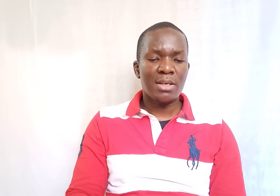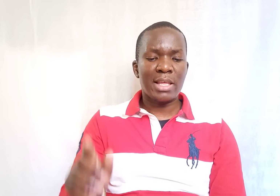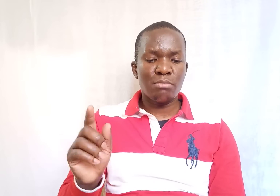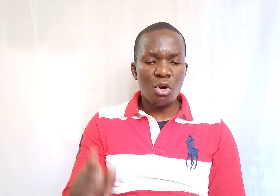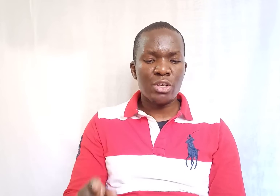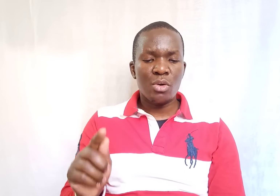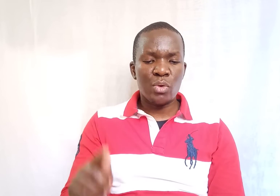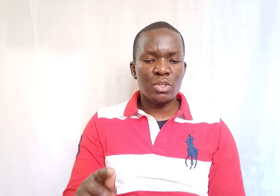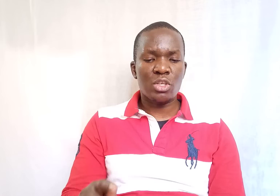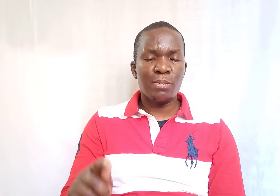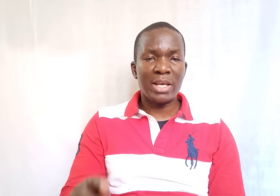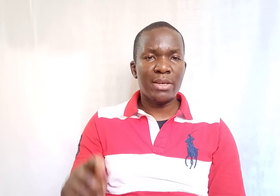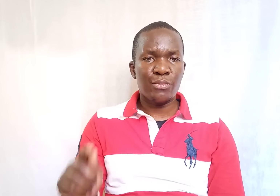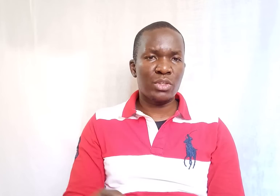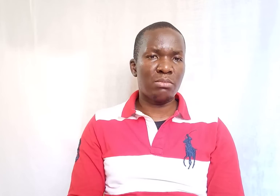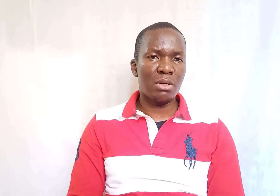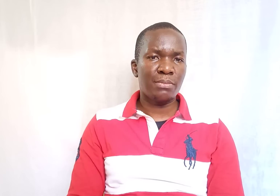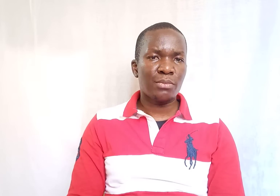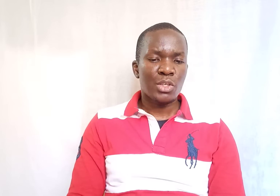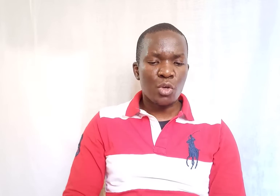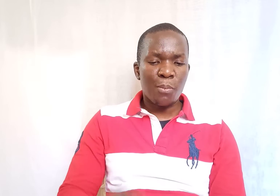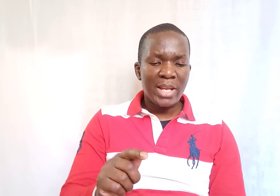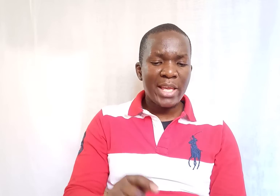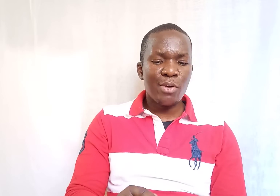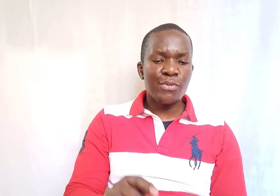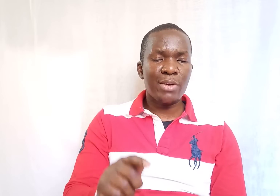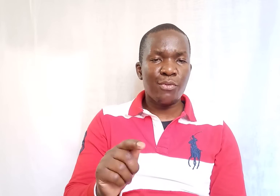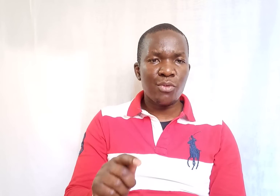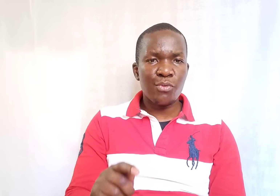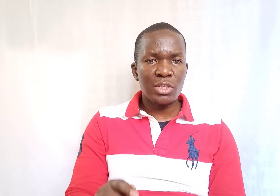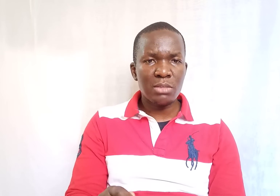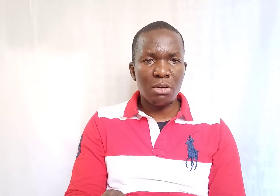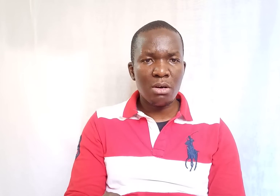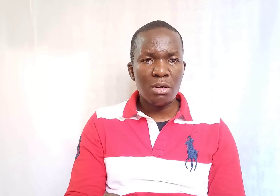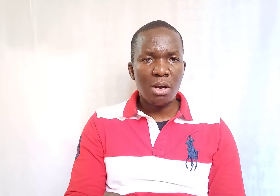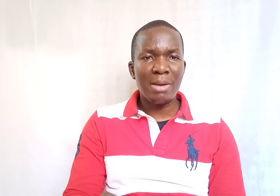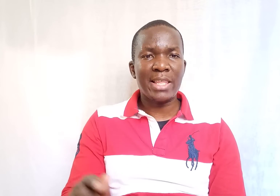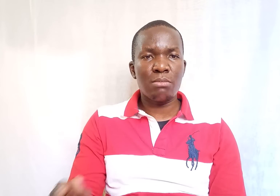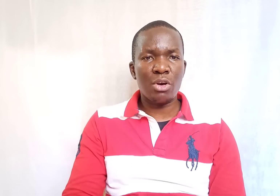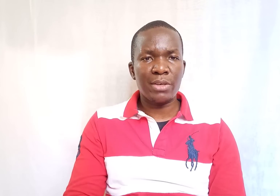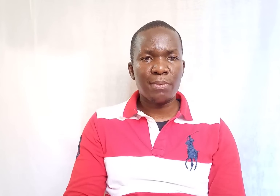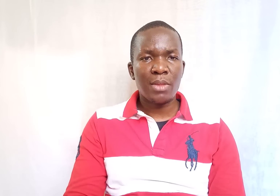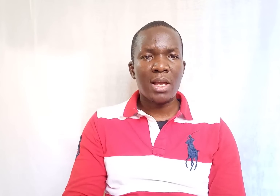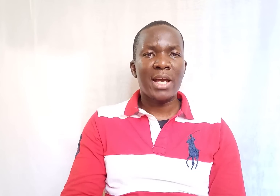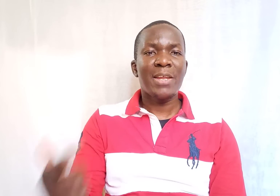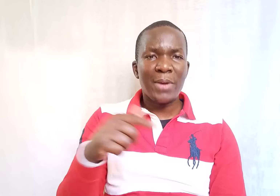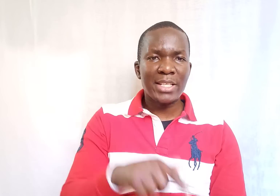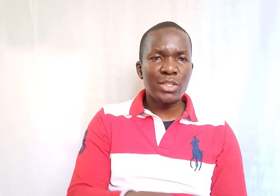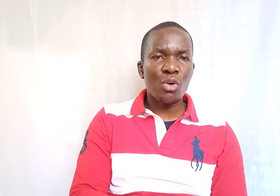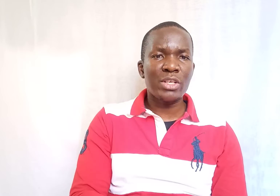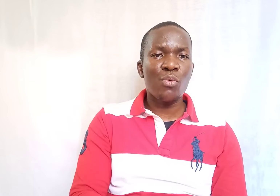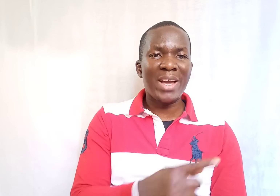the boy will not play football. So playing of the football by the boy depends on